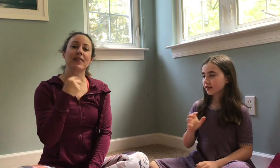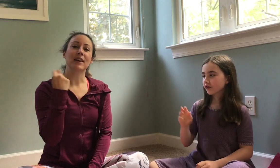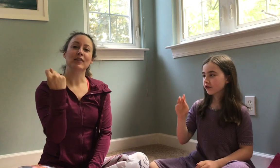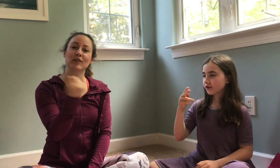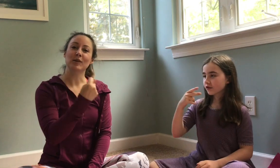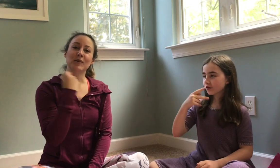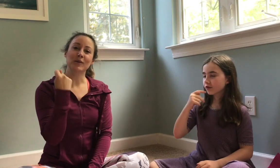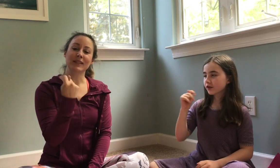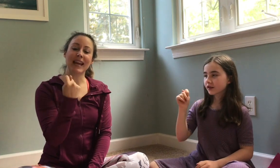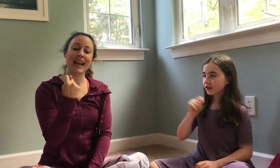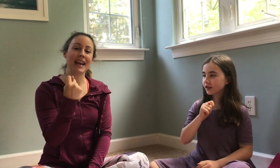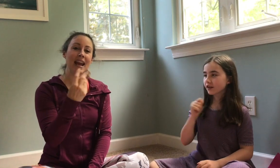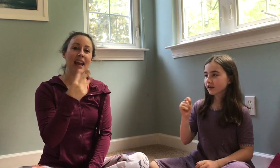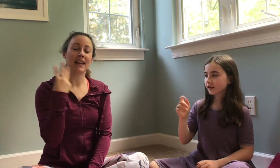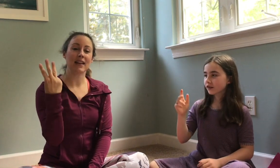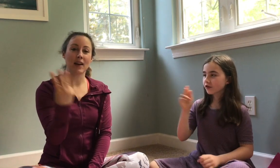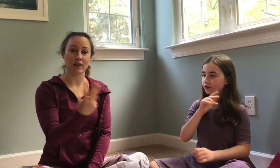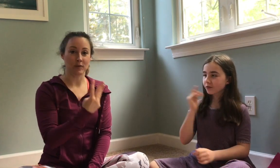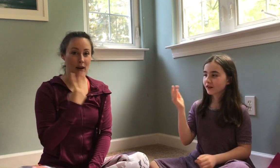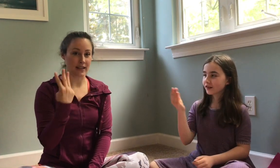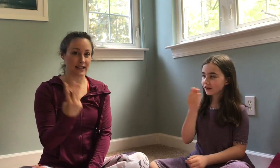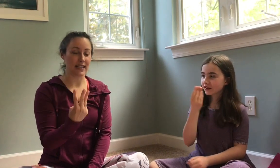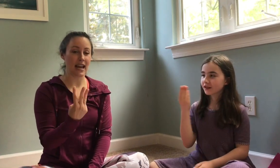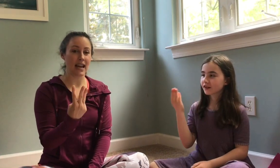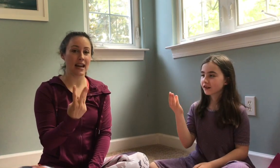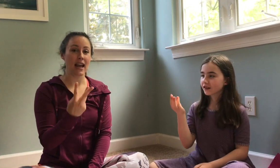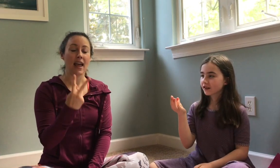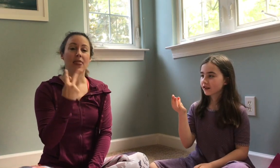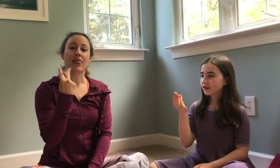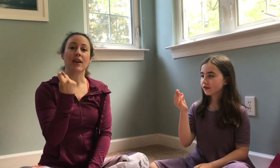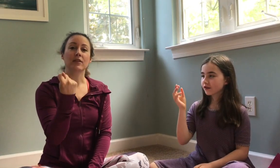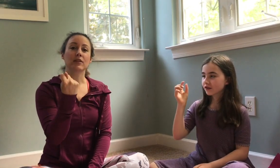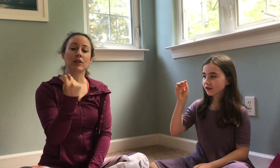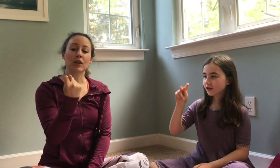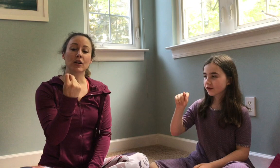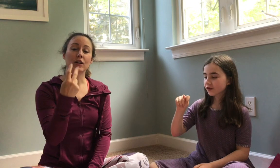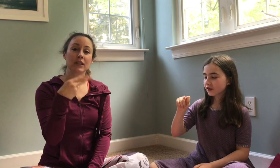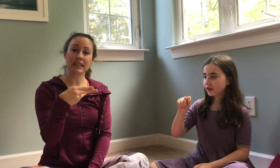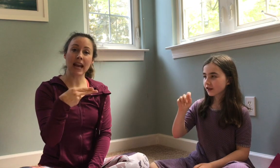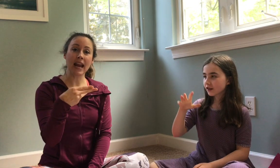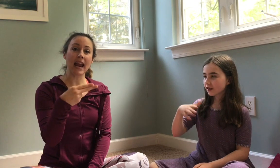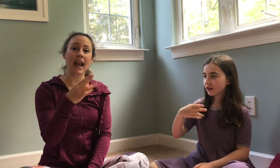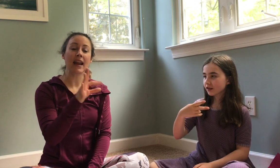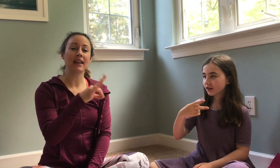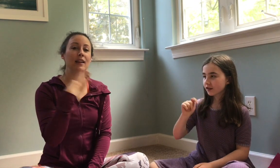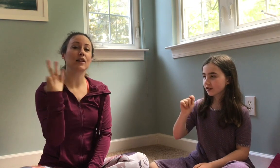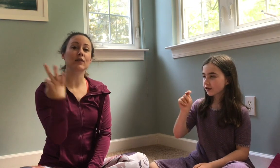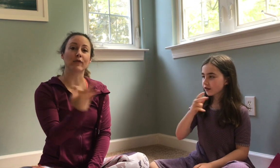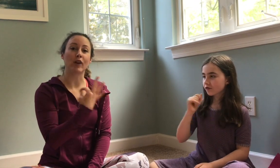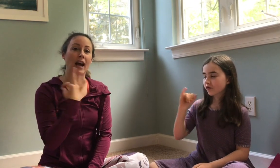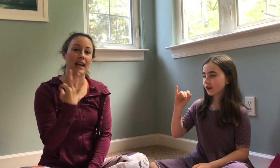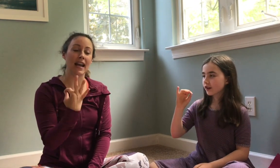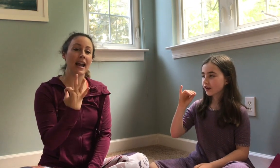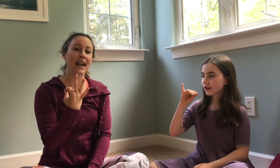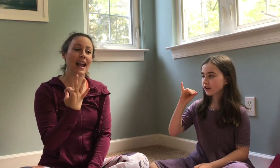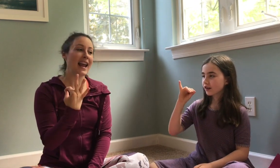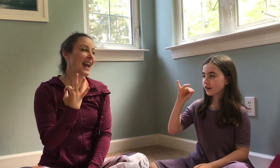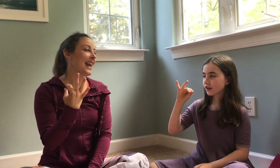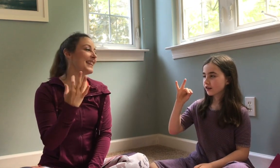There's Tuesday and there's Wednesday. There's Thursday and there's Friday. And